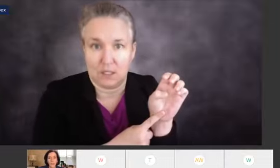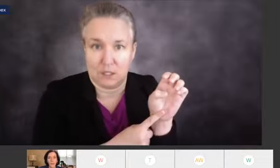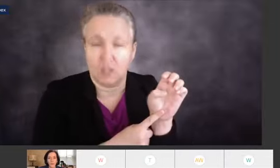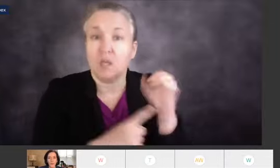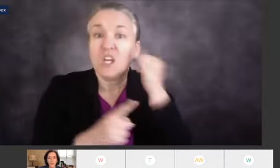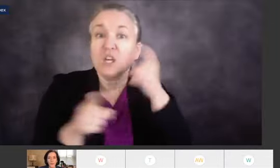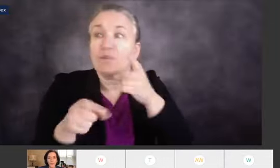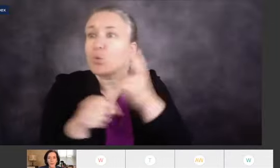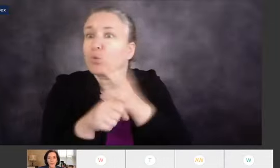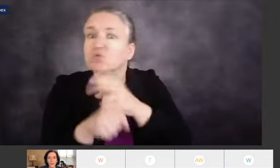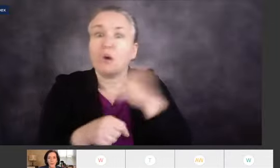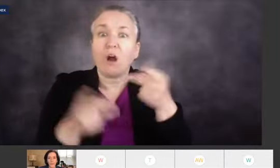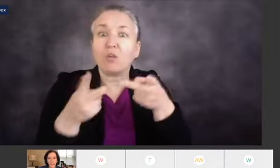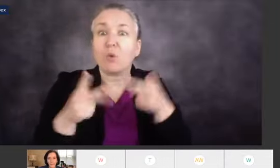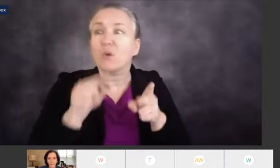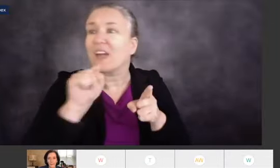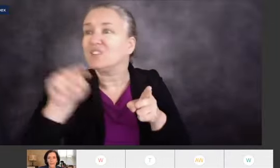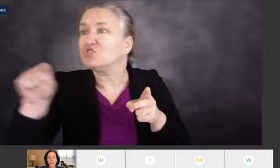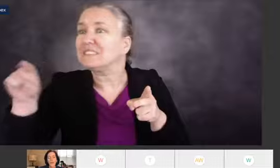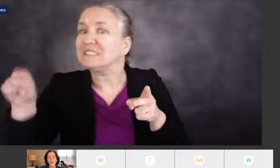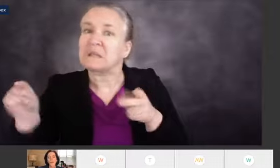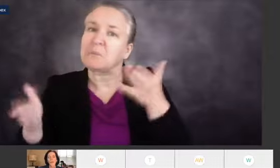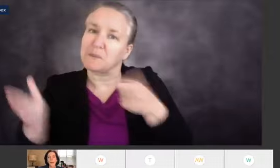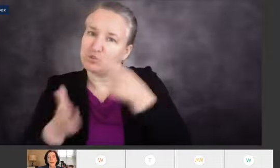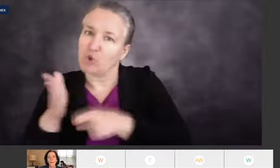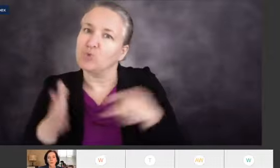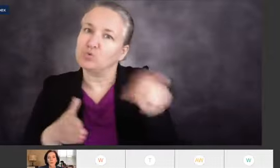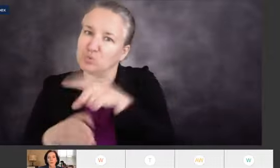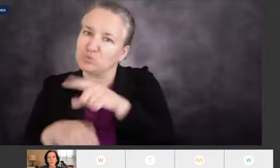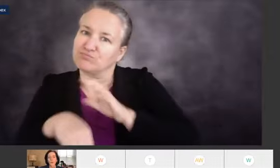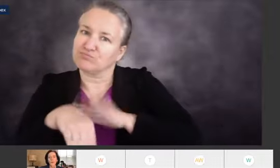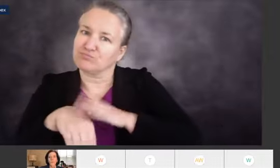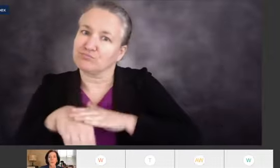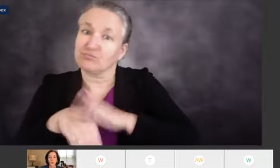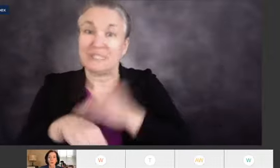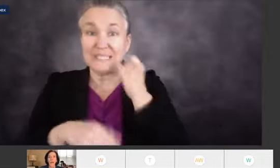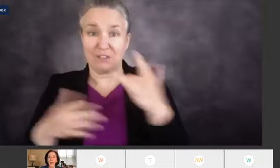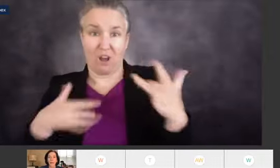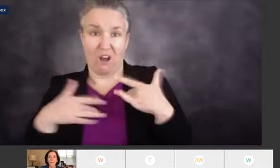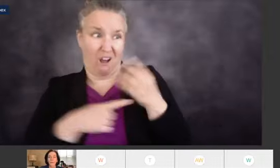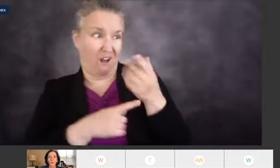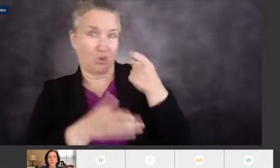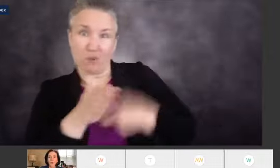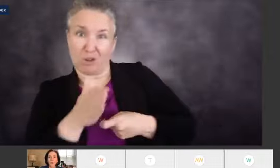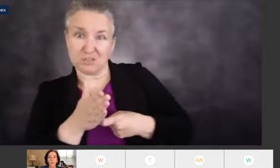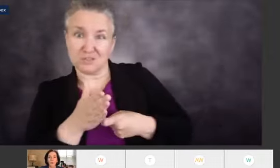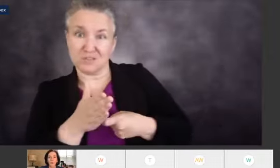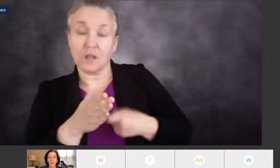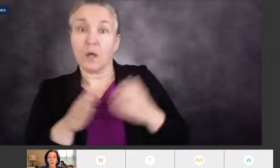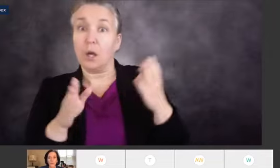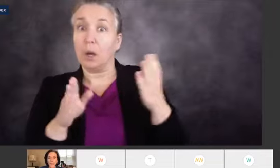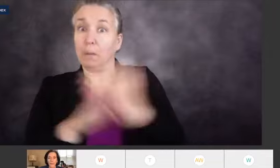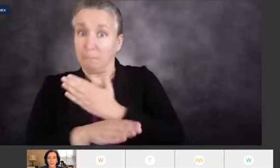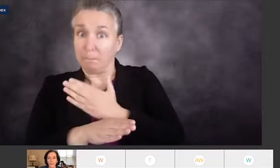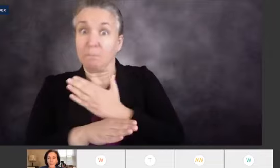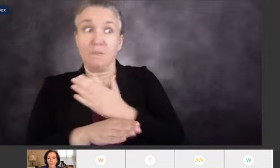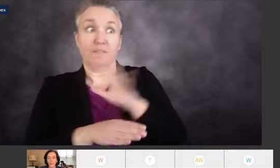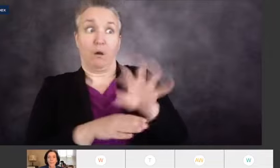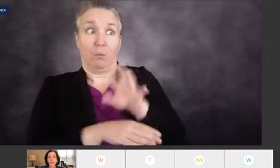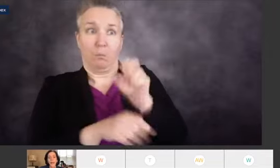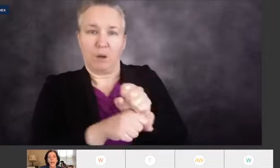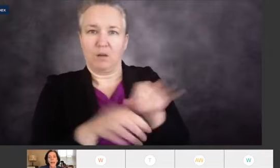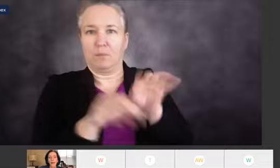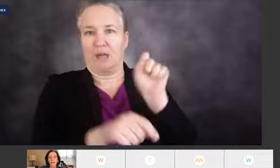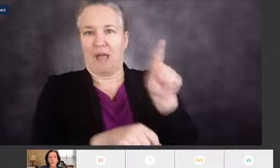for any other location that you get tested. So if that is a concern, you should be sure to ask before you undergo that